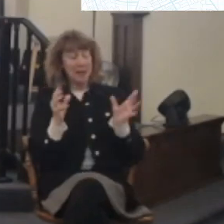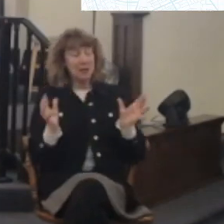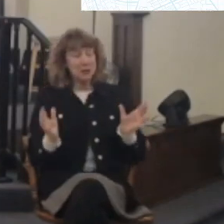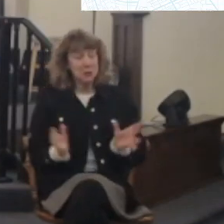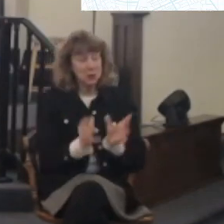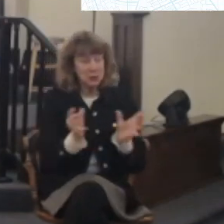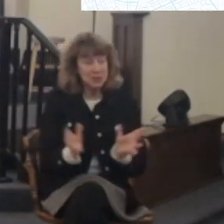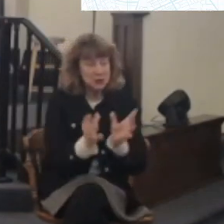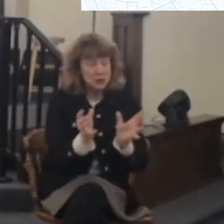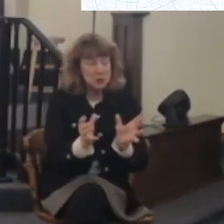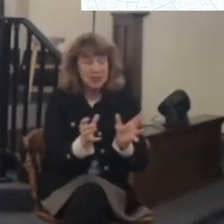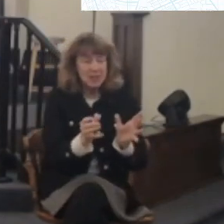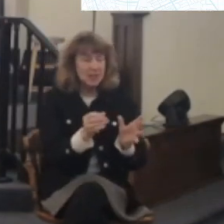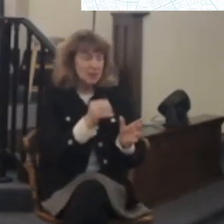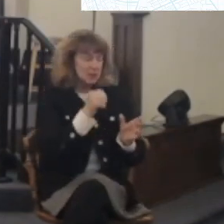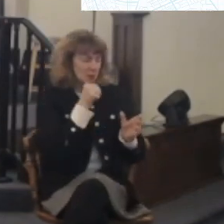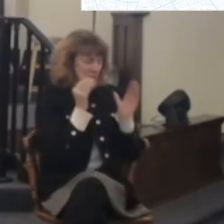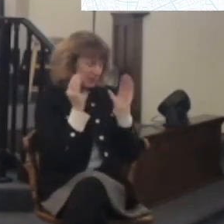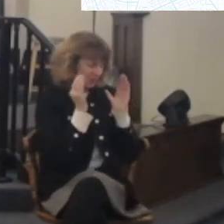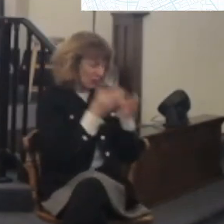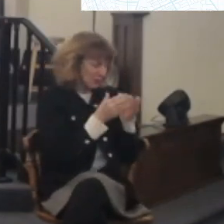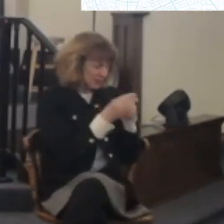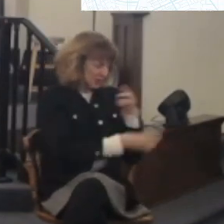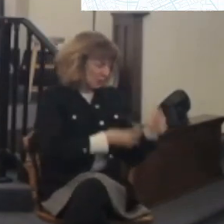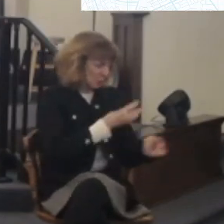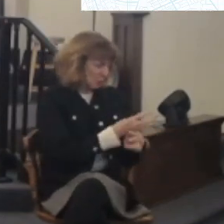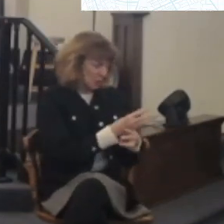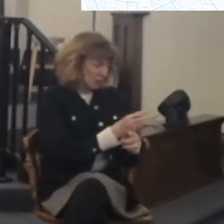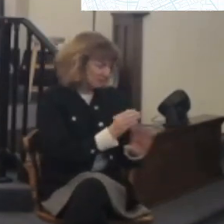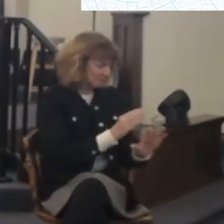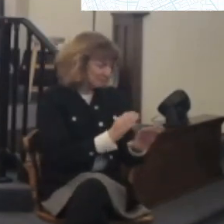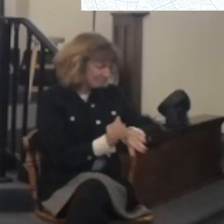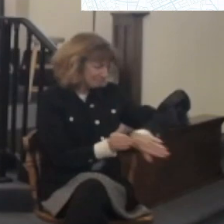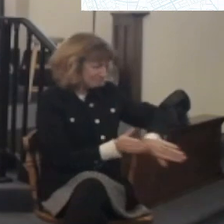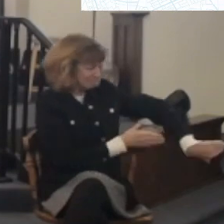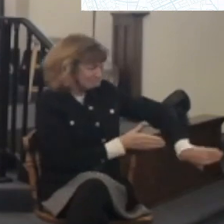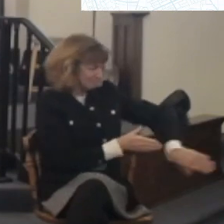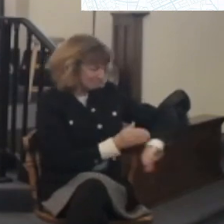to break away from the worldly standards like the melting pot,